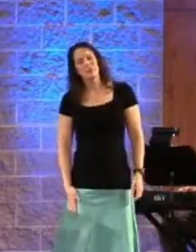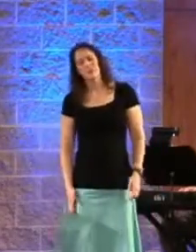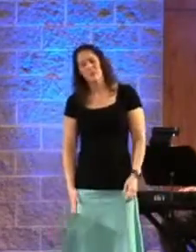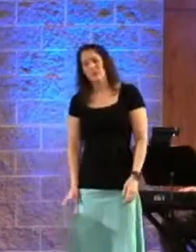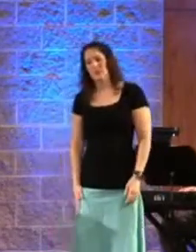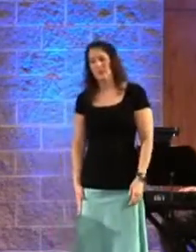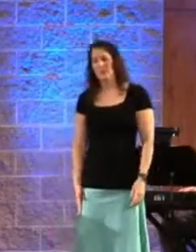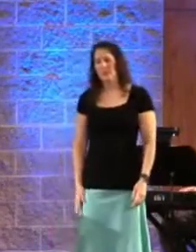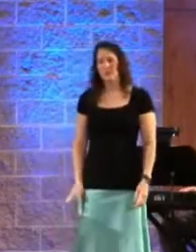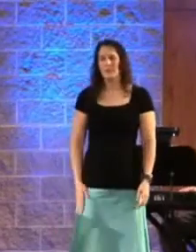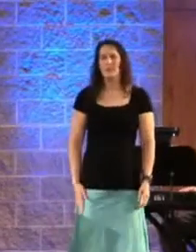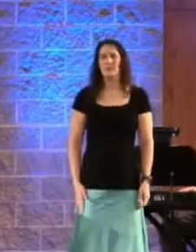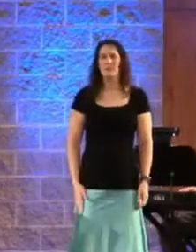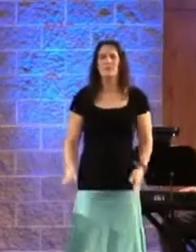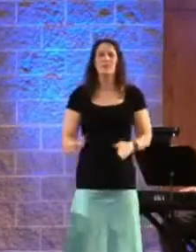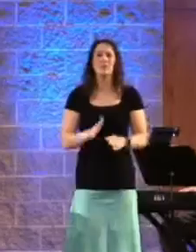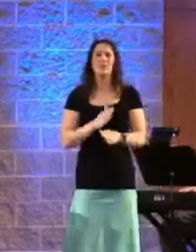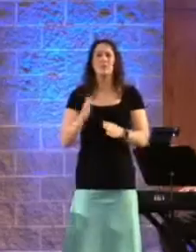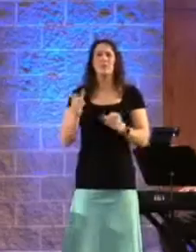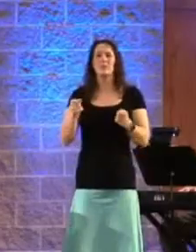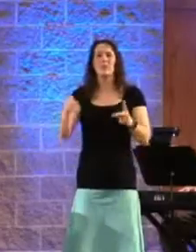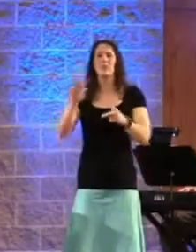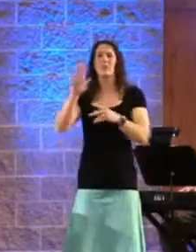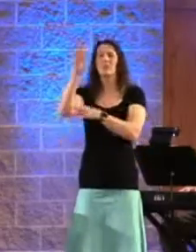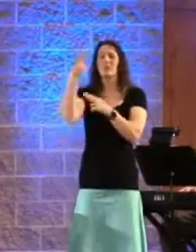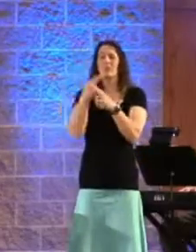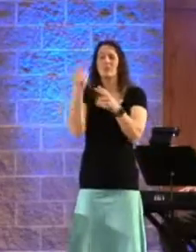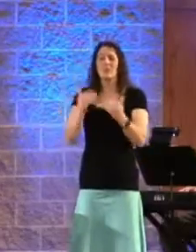Let's sing. So let your name be lifted higher.